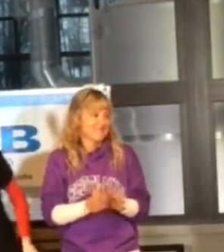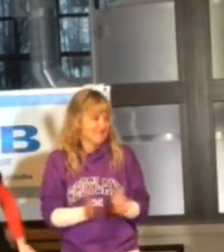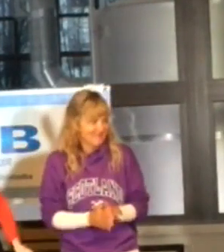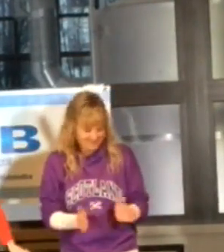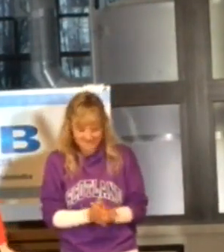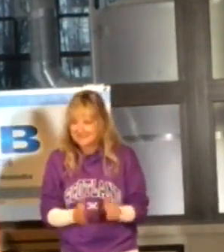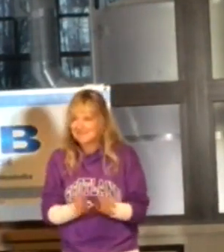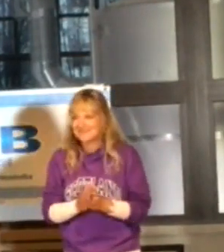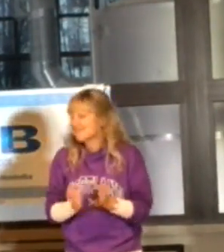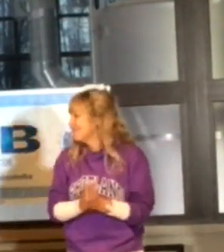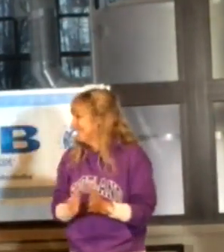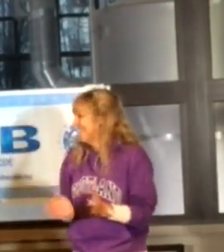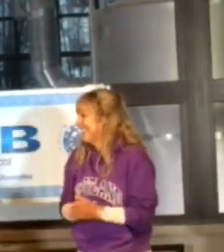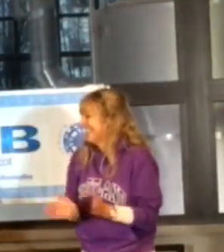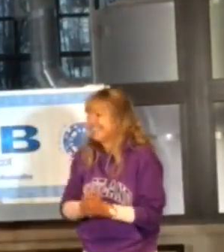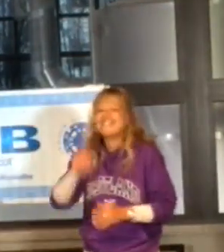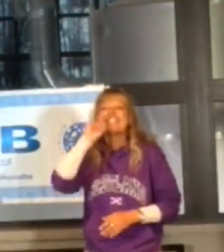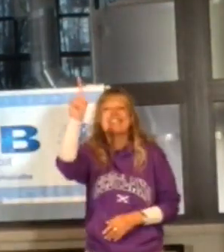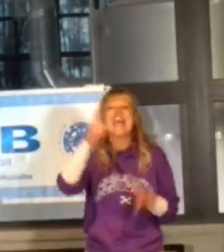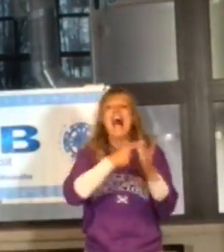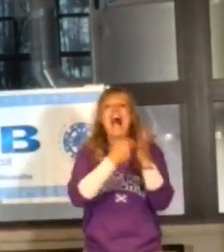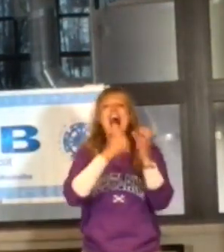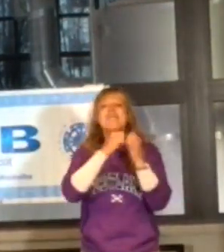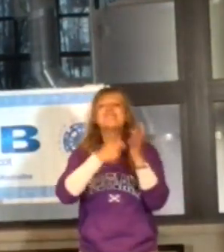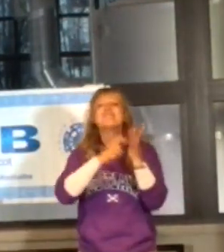See you, Labrador!